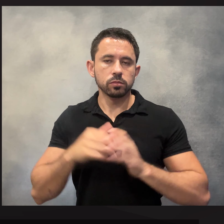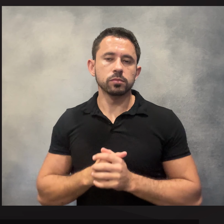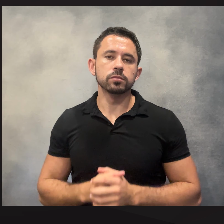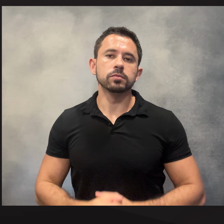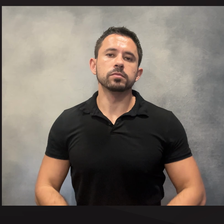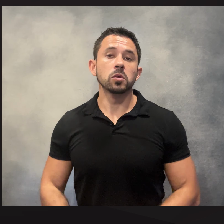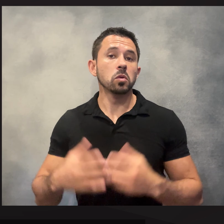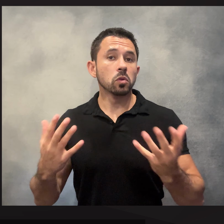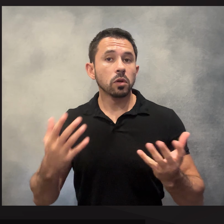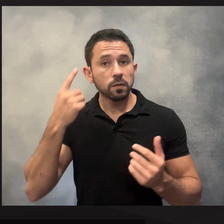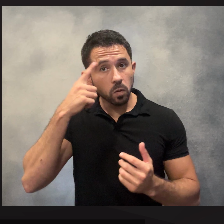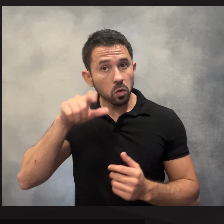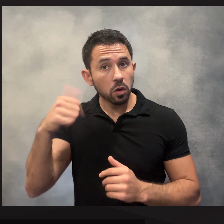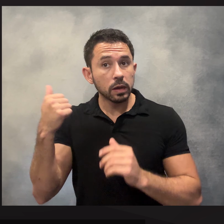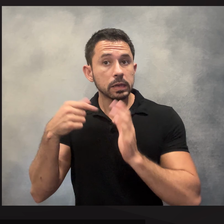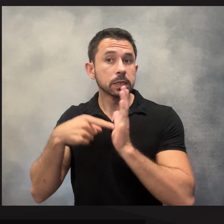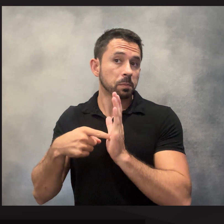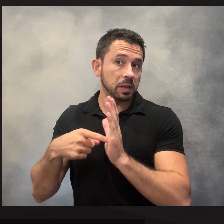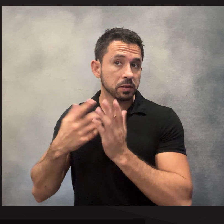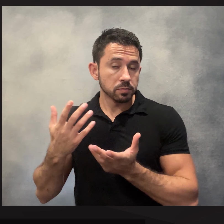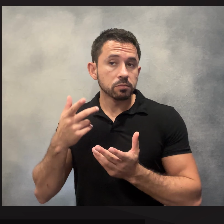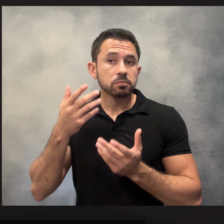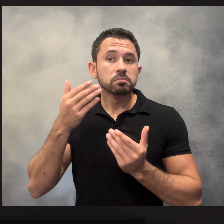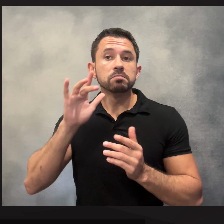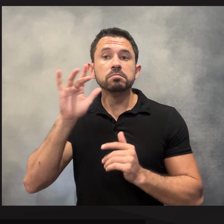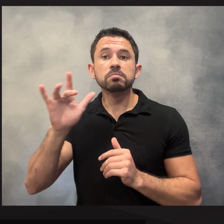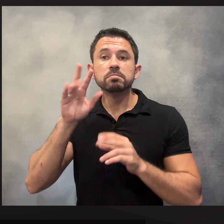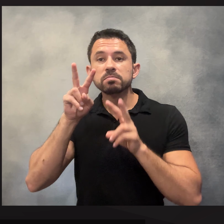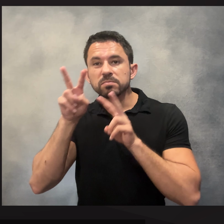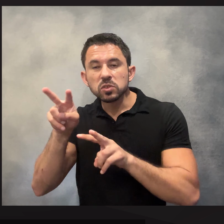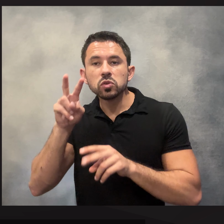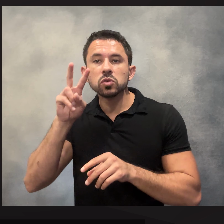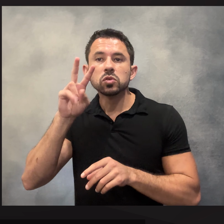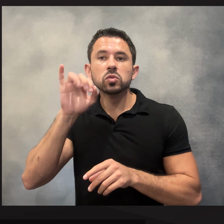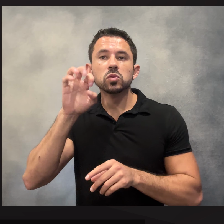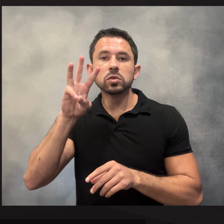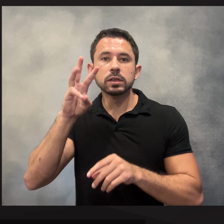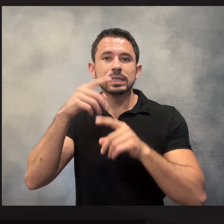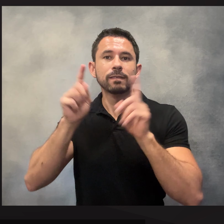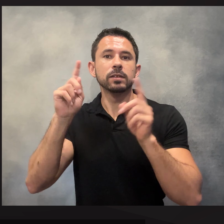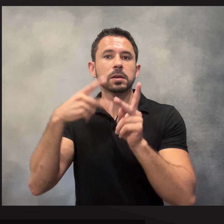Or for another example, view different types of complaints on a bar chart.